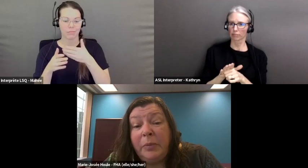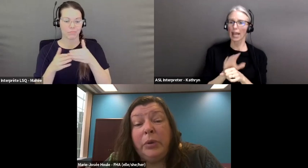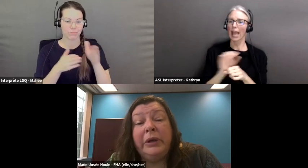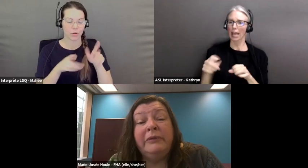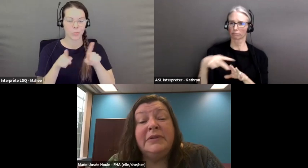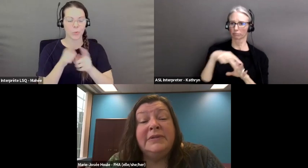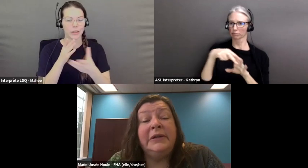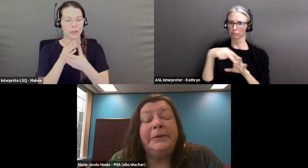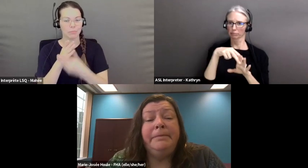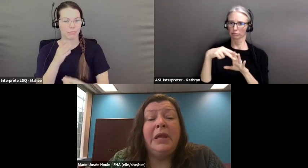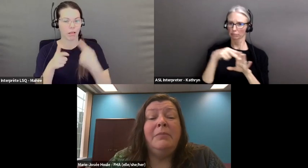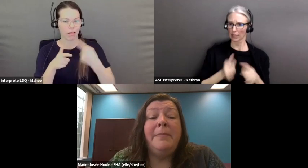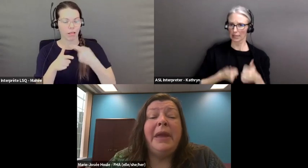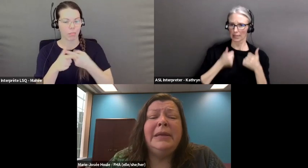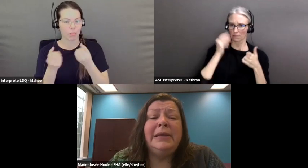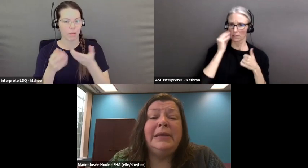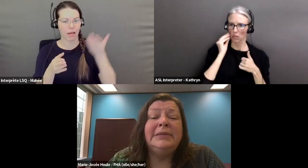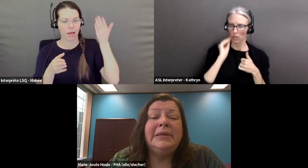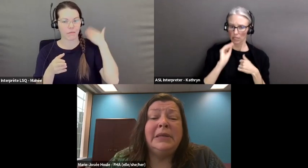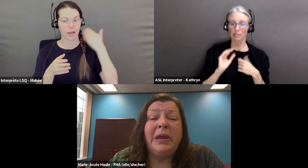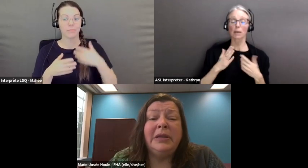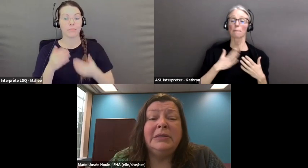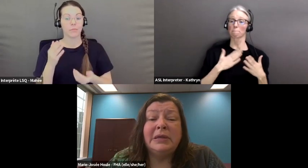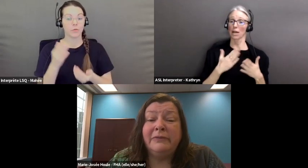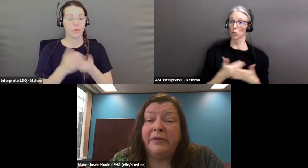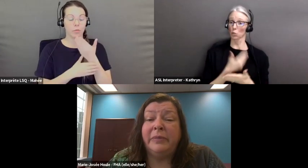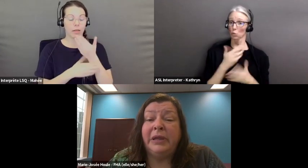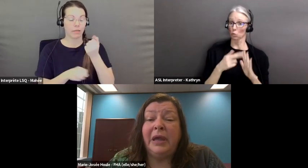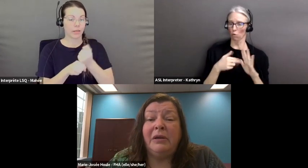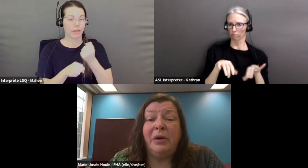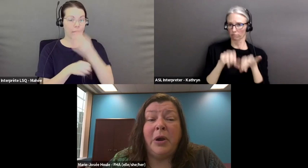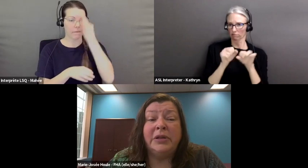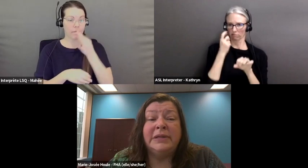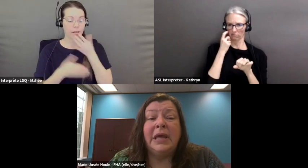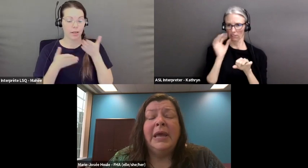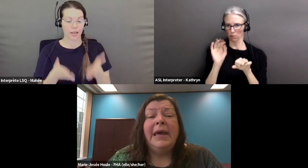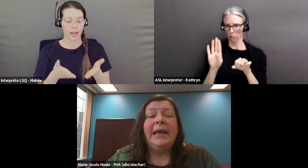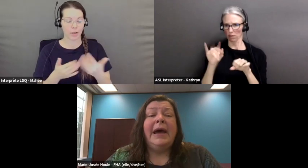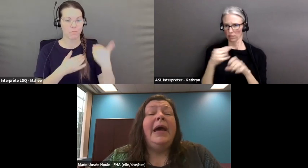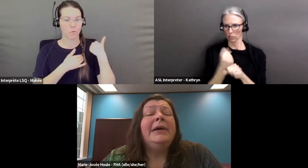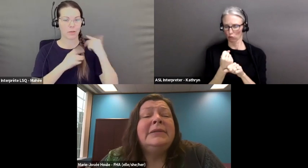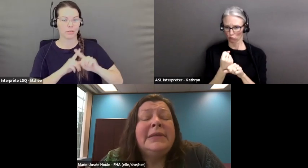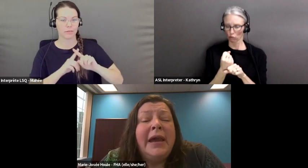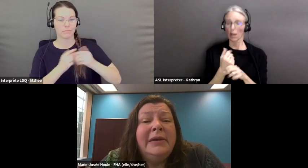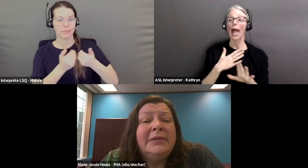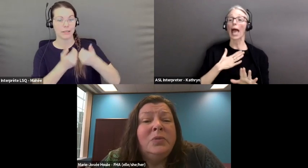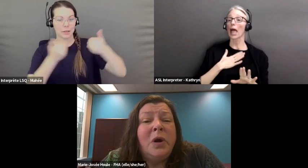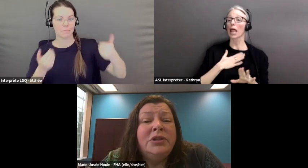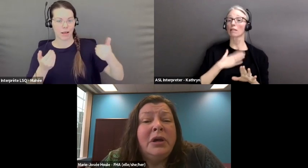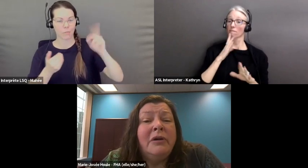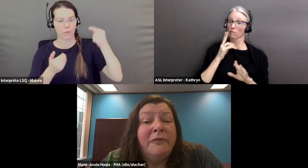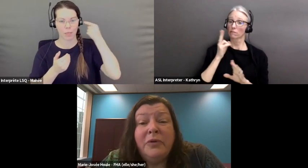in February of this year, and my mandate is independent of government and nonpartisan, and I act as